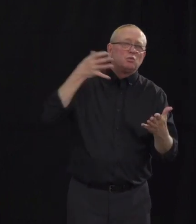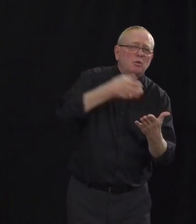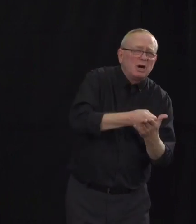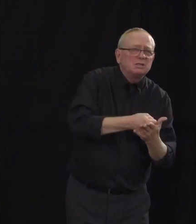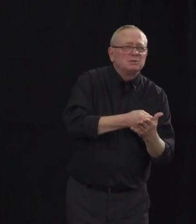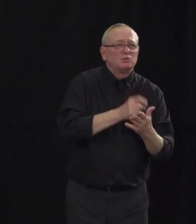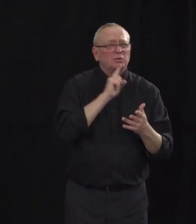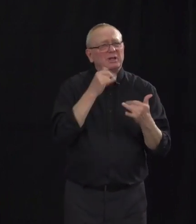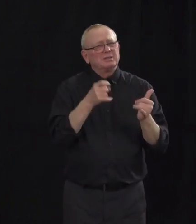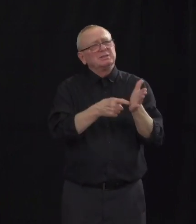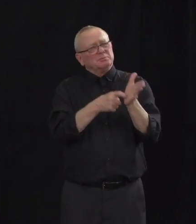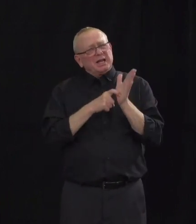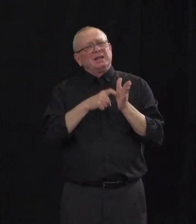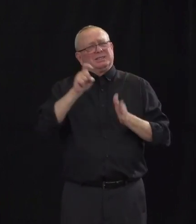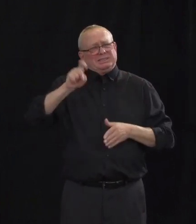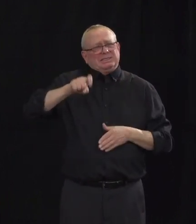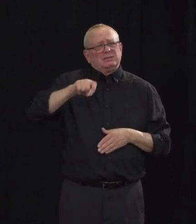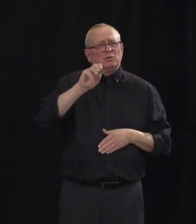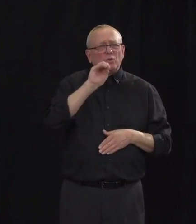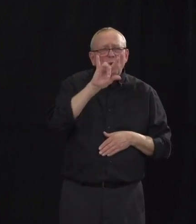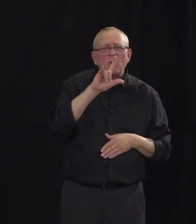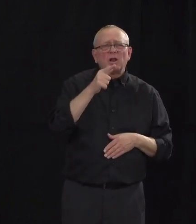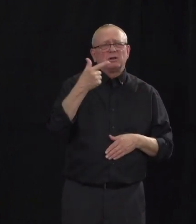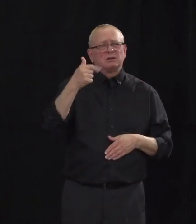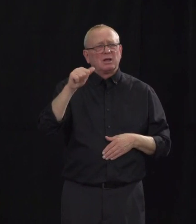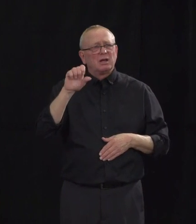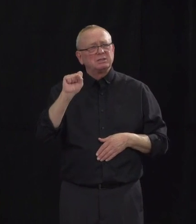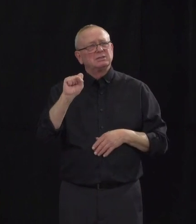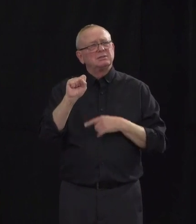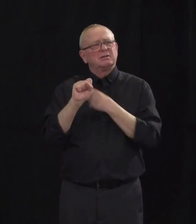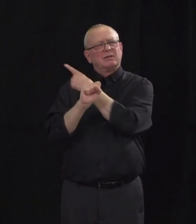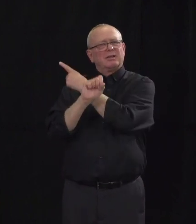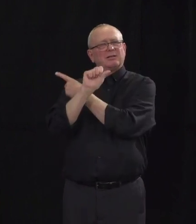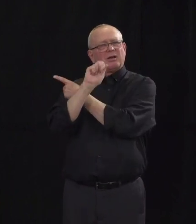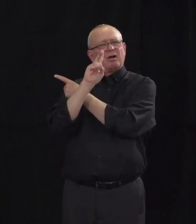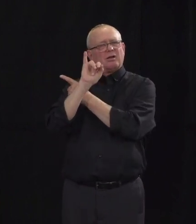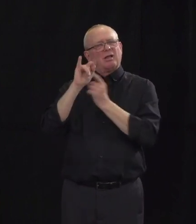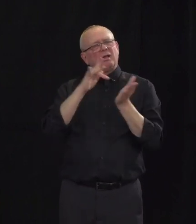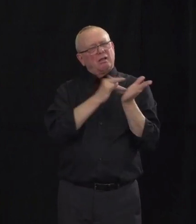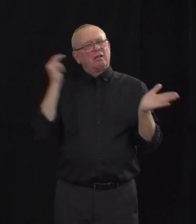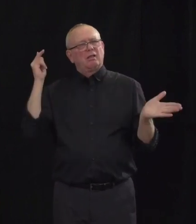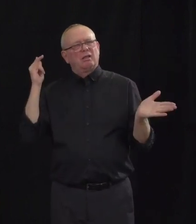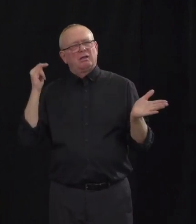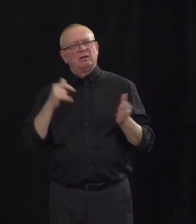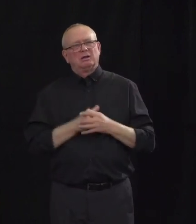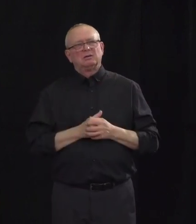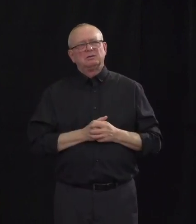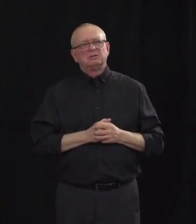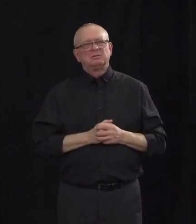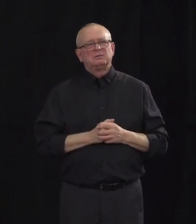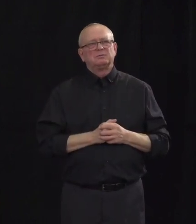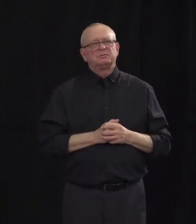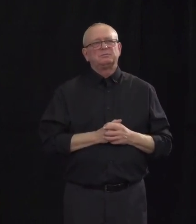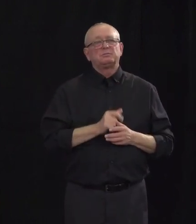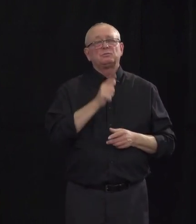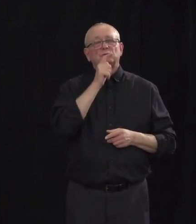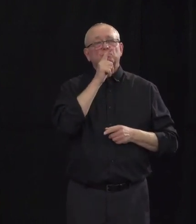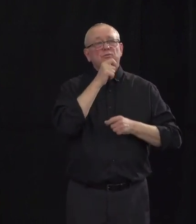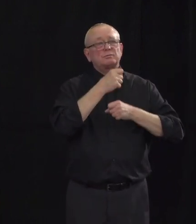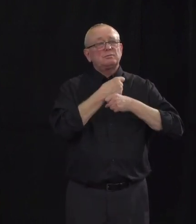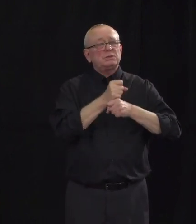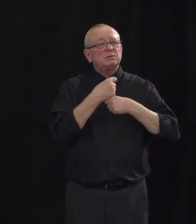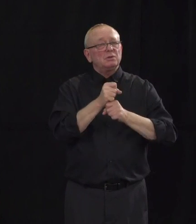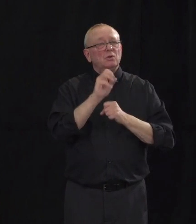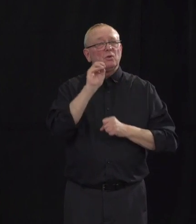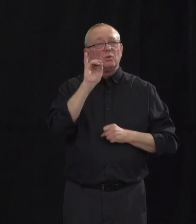these kind of catastrophically low prices for some time, and ultimately producers will have nowhere to ship in the short